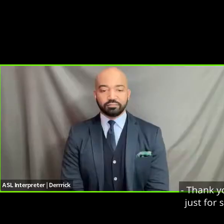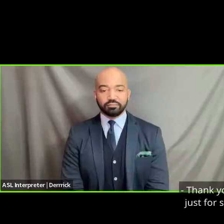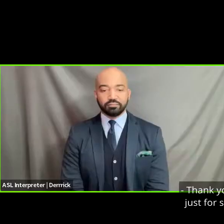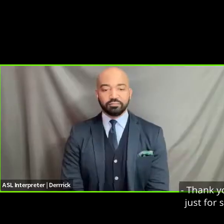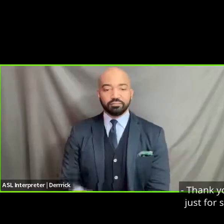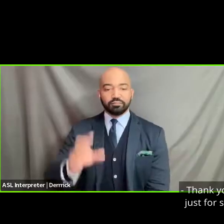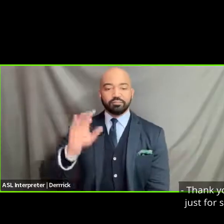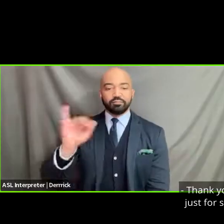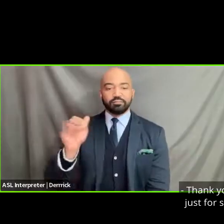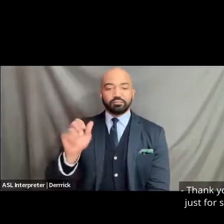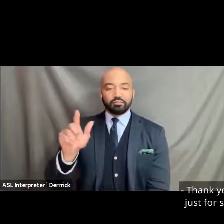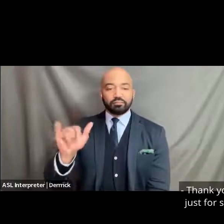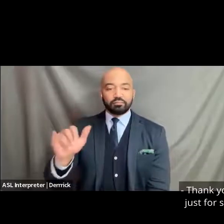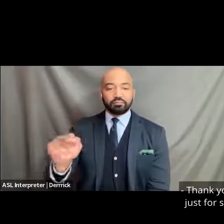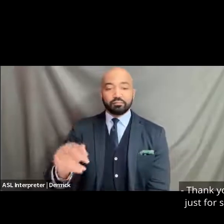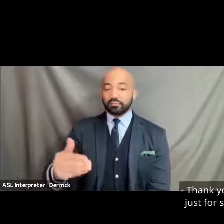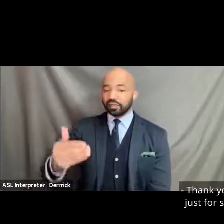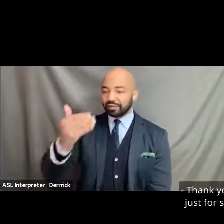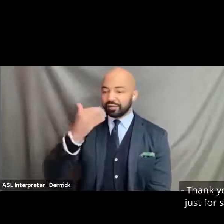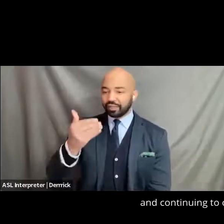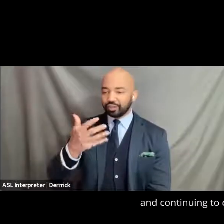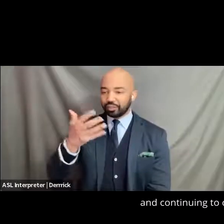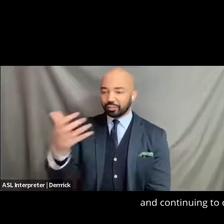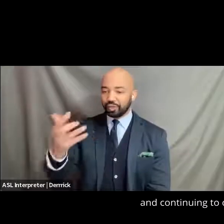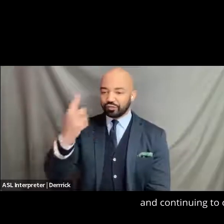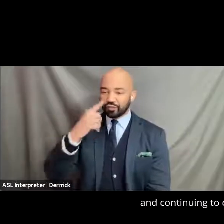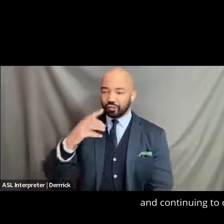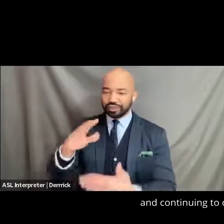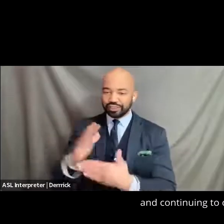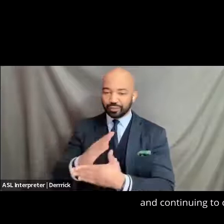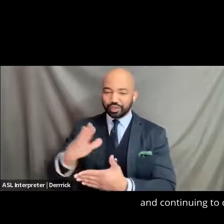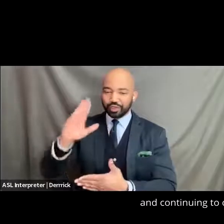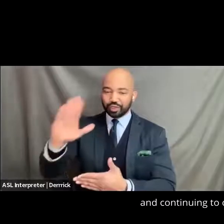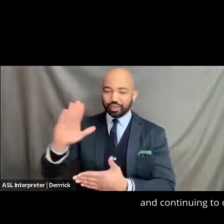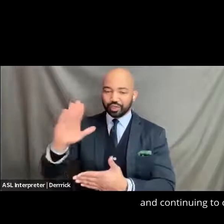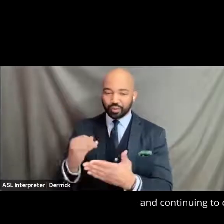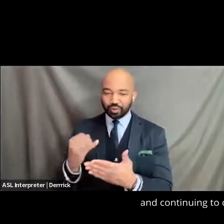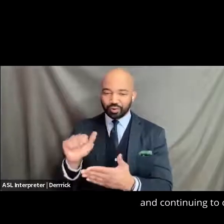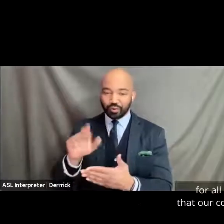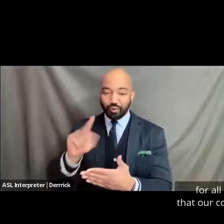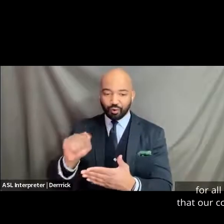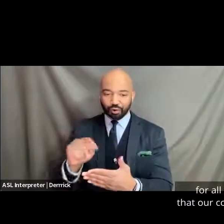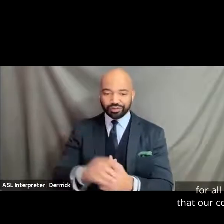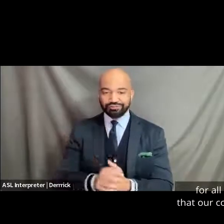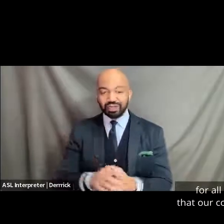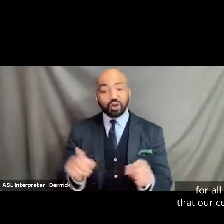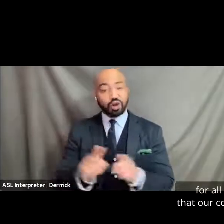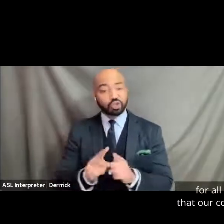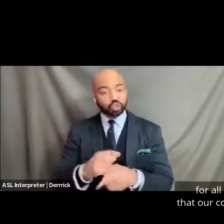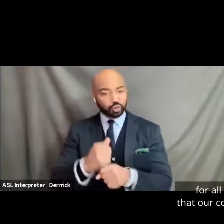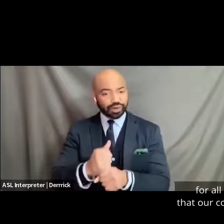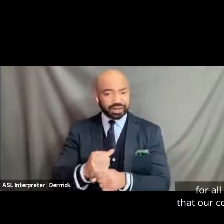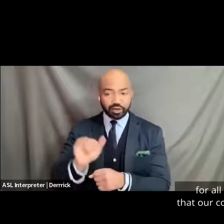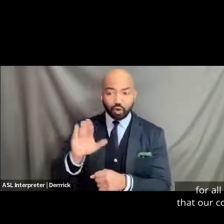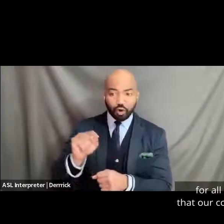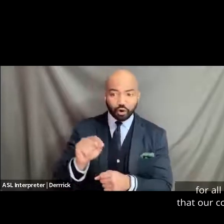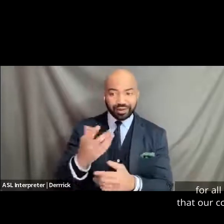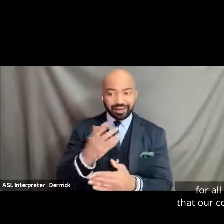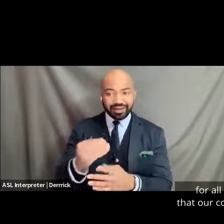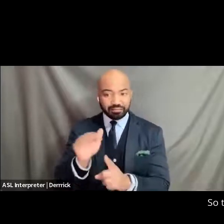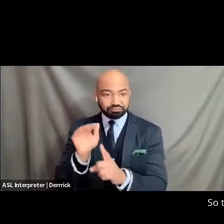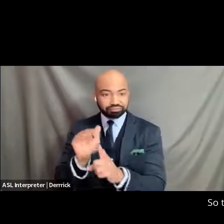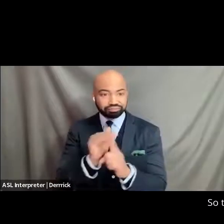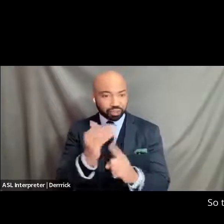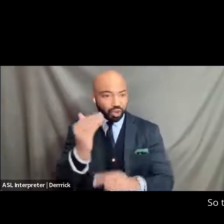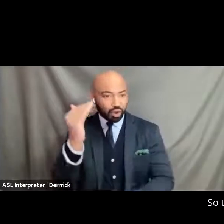thank you so much jen just for sharing your art and continuing to create art and awareness for all of the things that our community